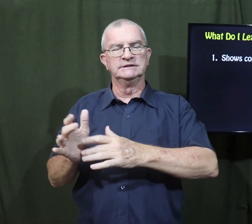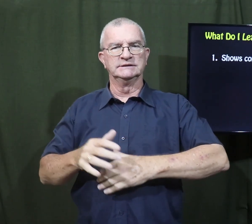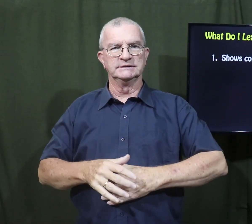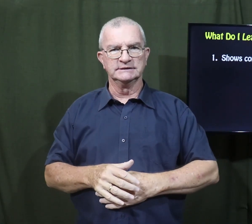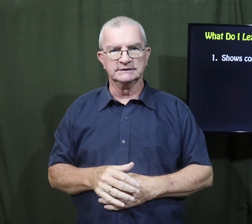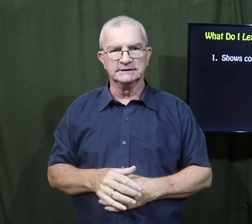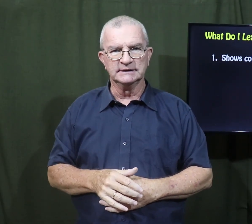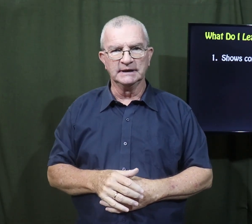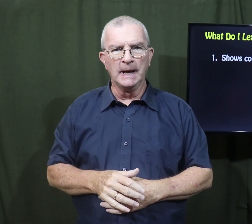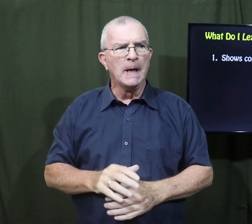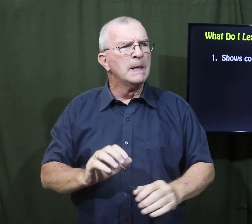Jesus.